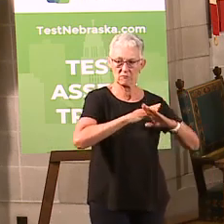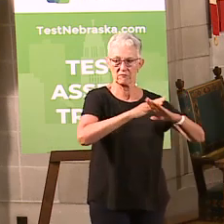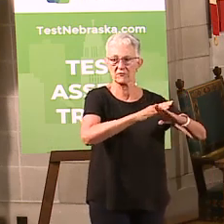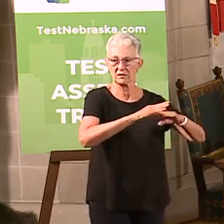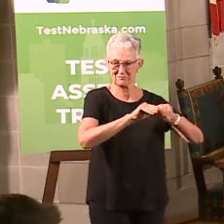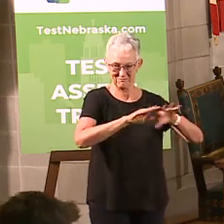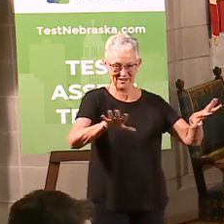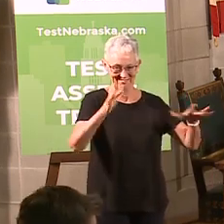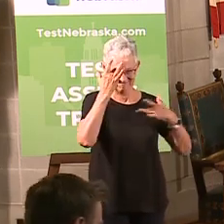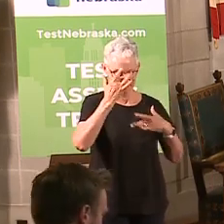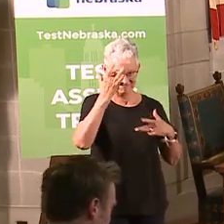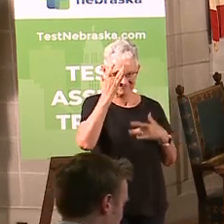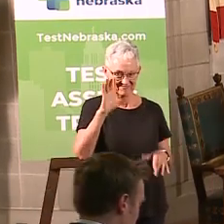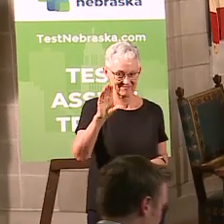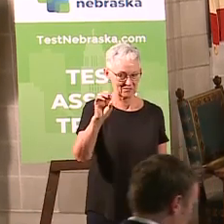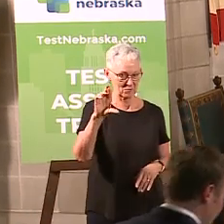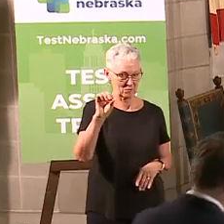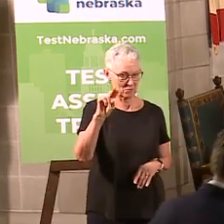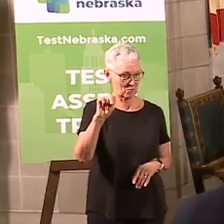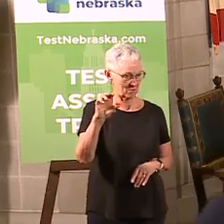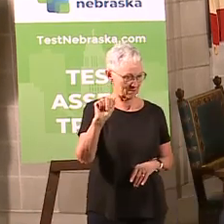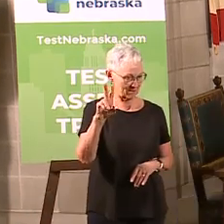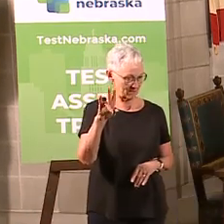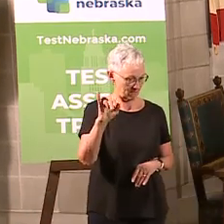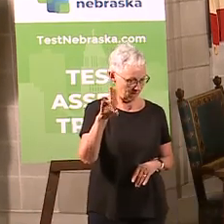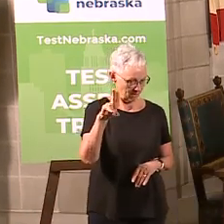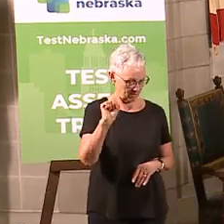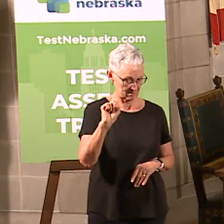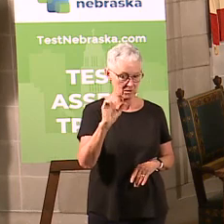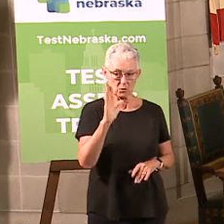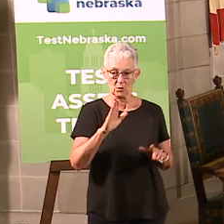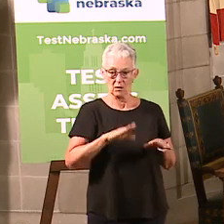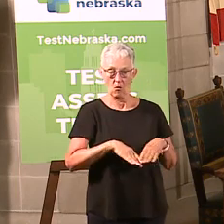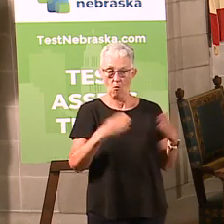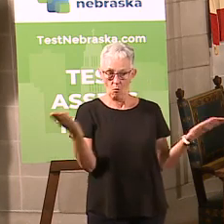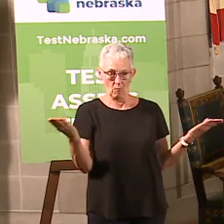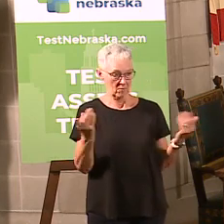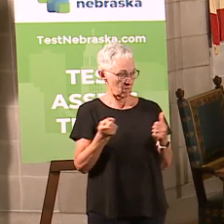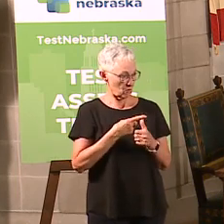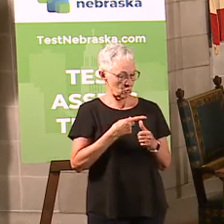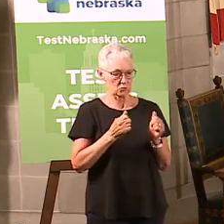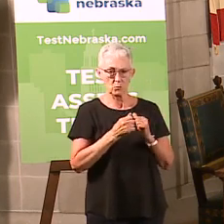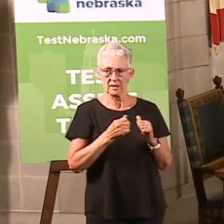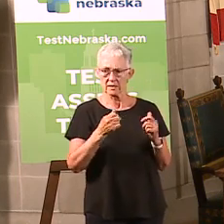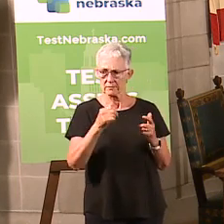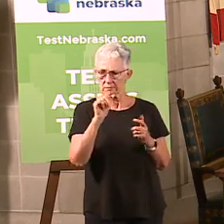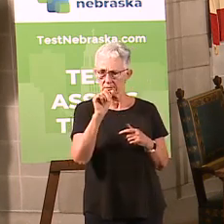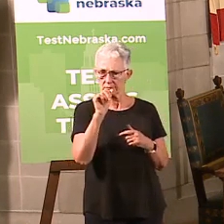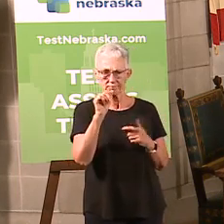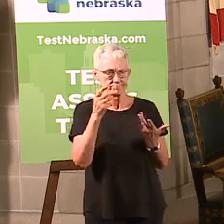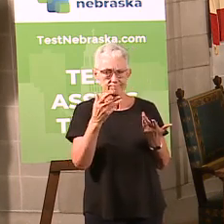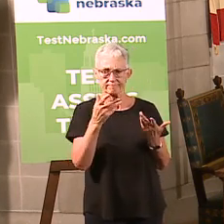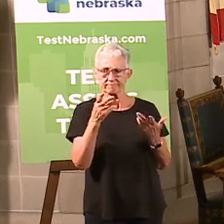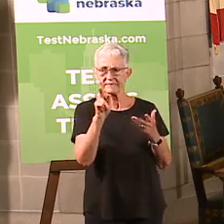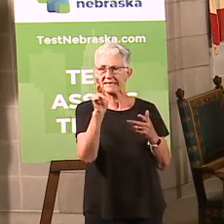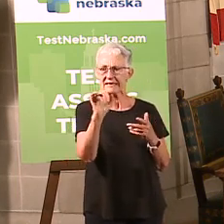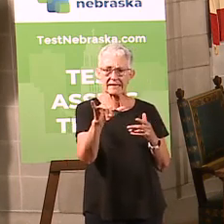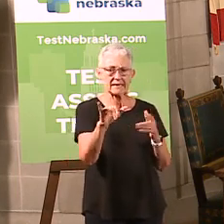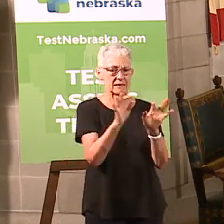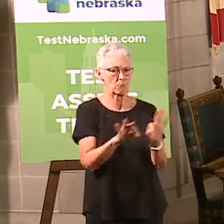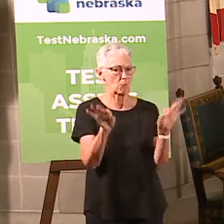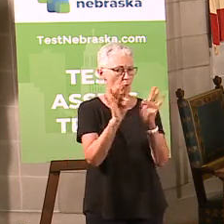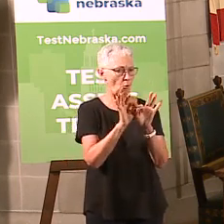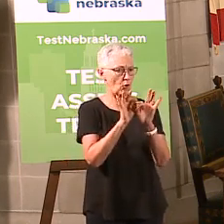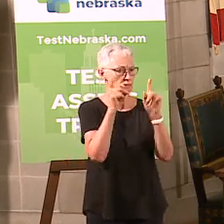in Nebraska, among other topics. We'll start off with, again, just highlighting kind of the key measurement that we've been looking